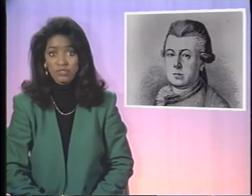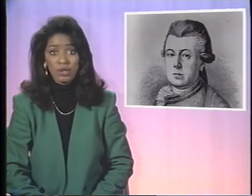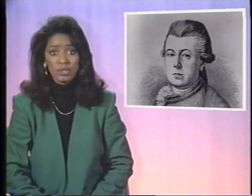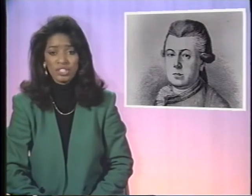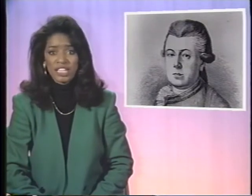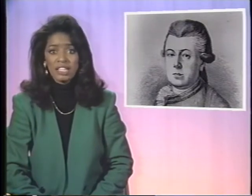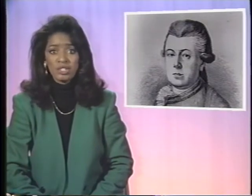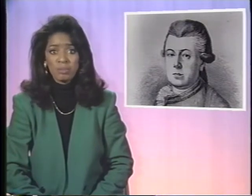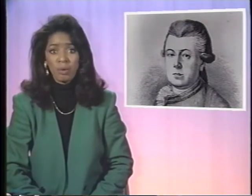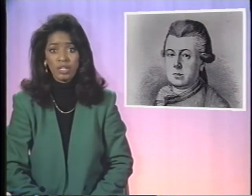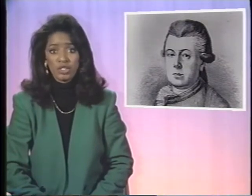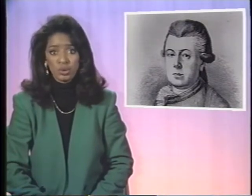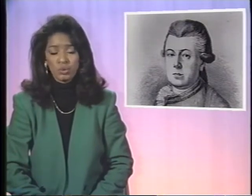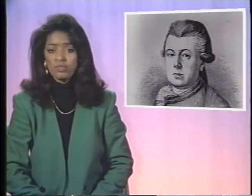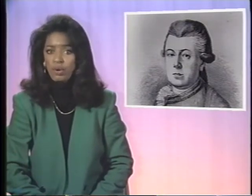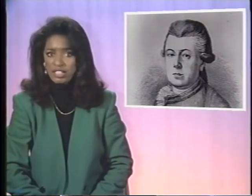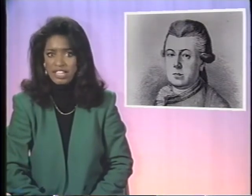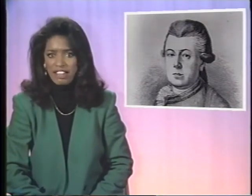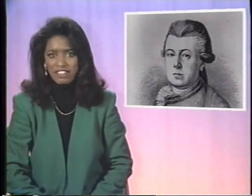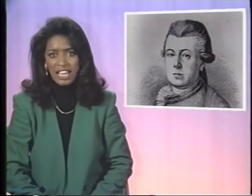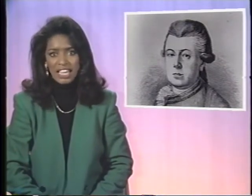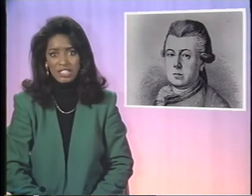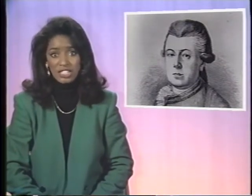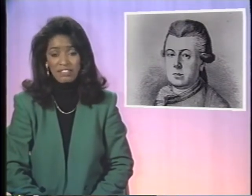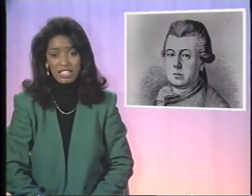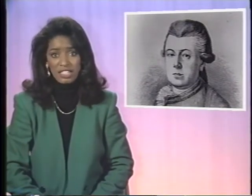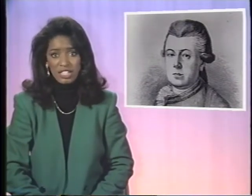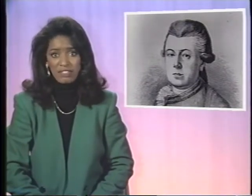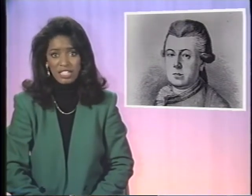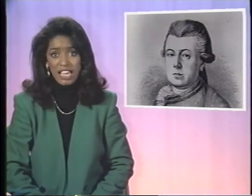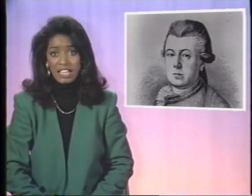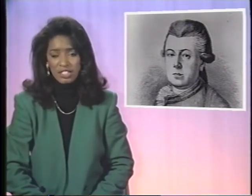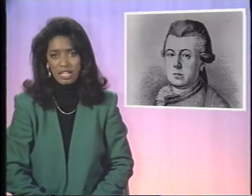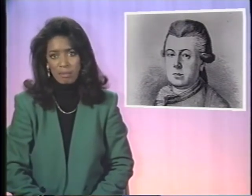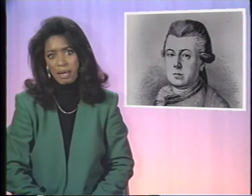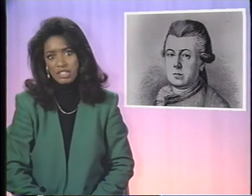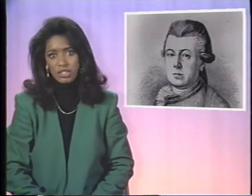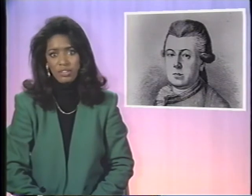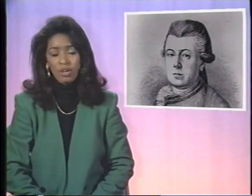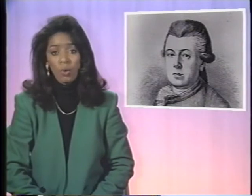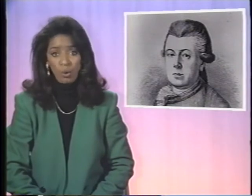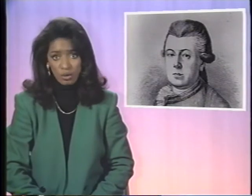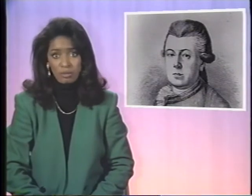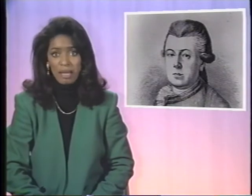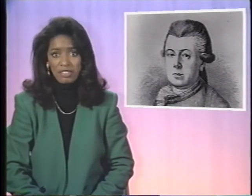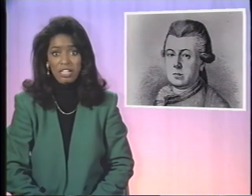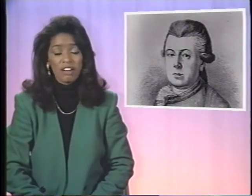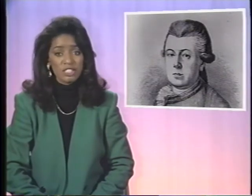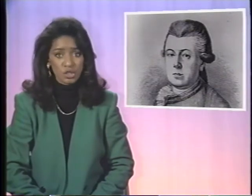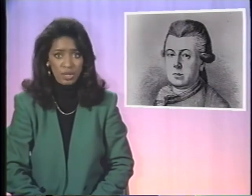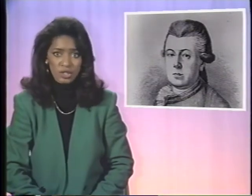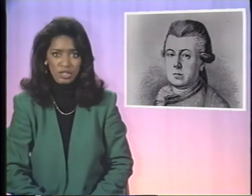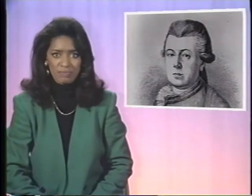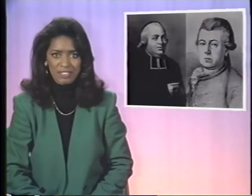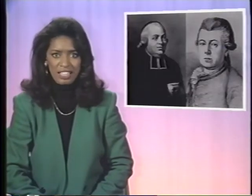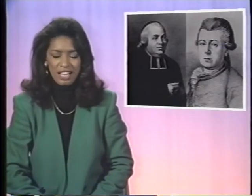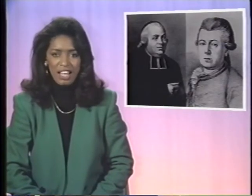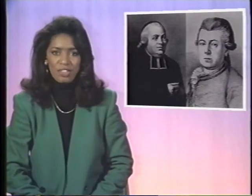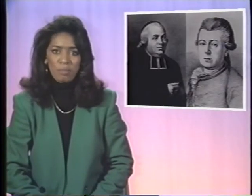first state-supported school for the deaf in 1778, based on the oral method of instruction. Though both